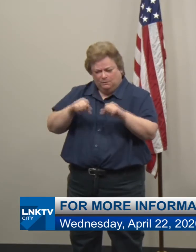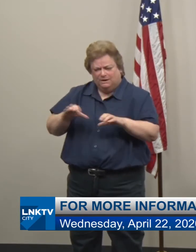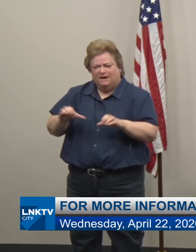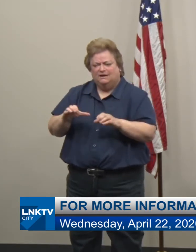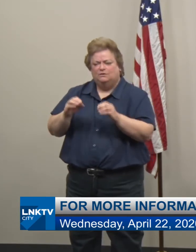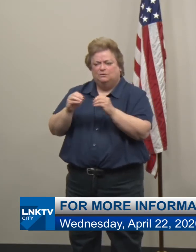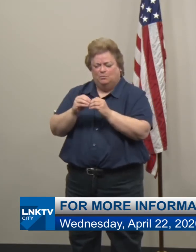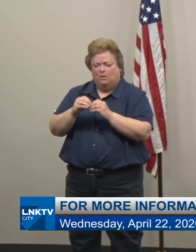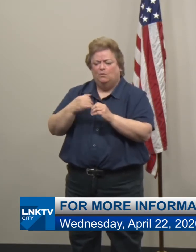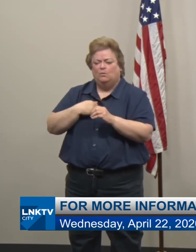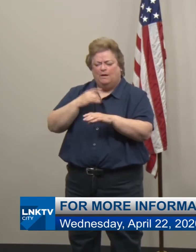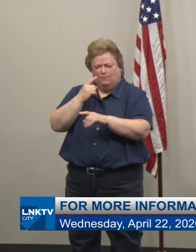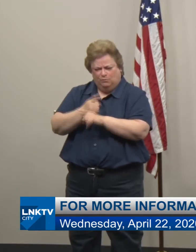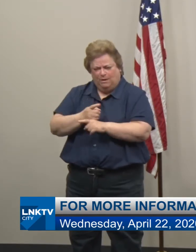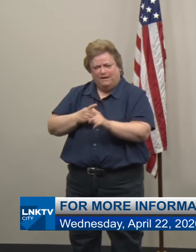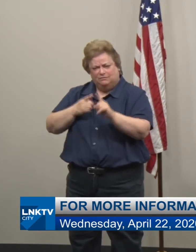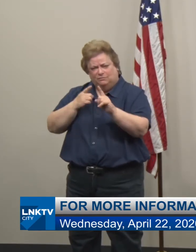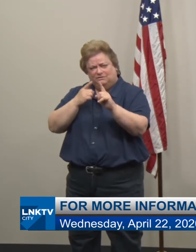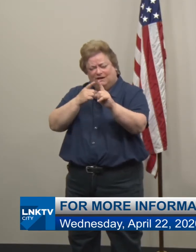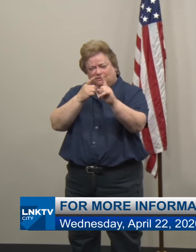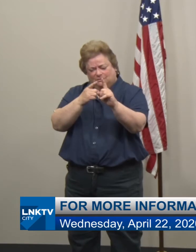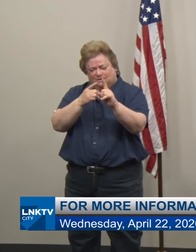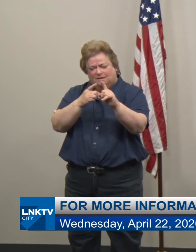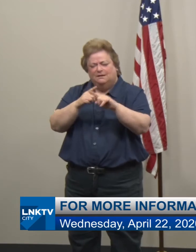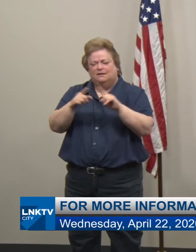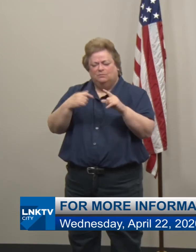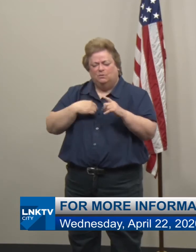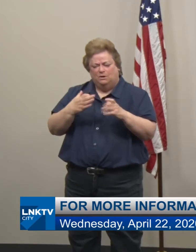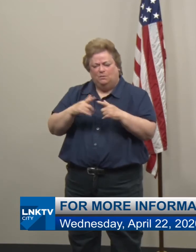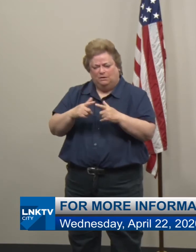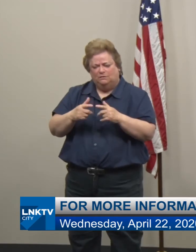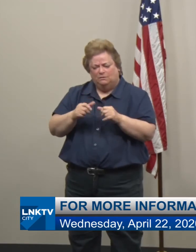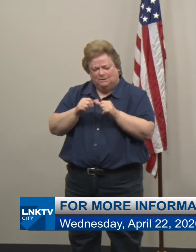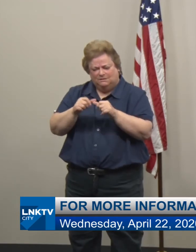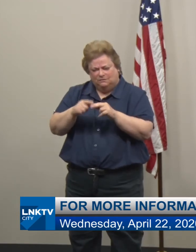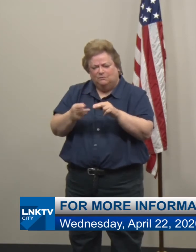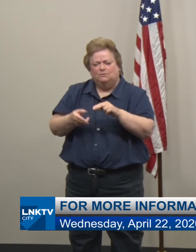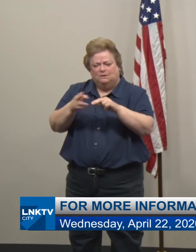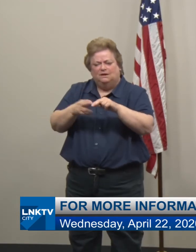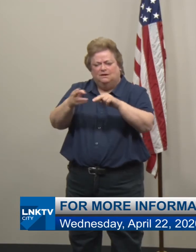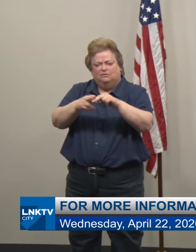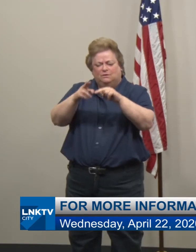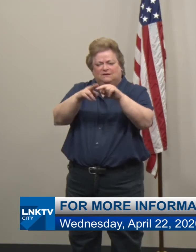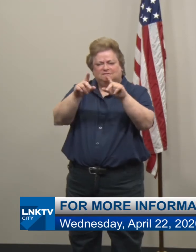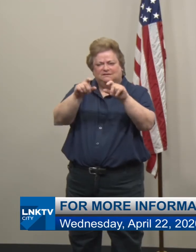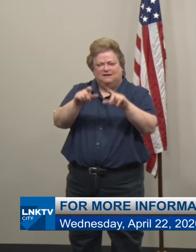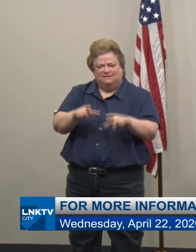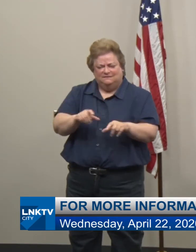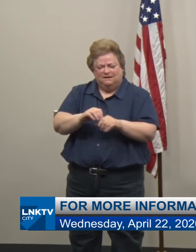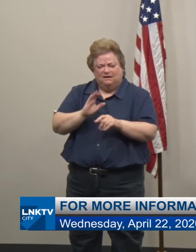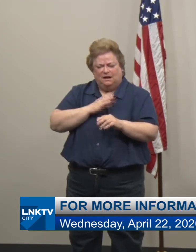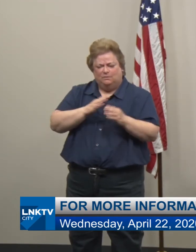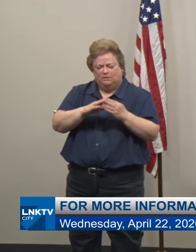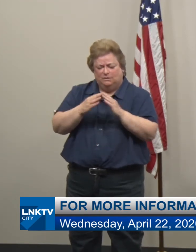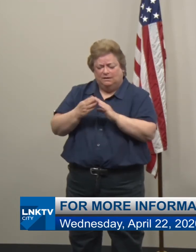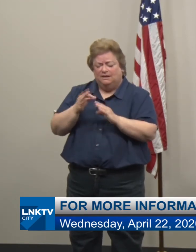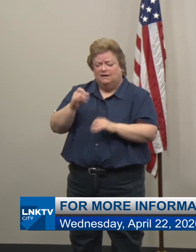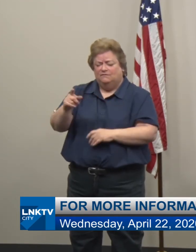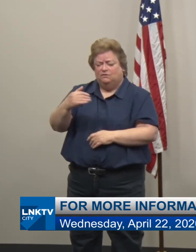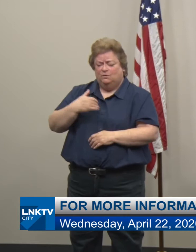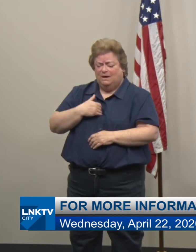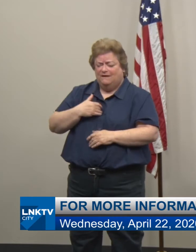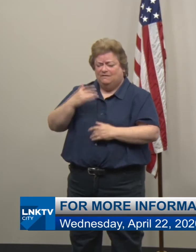right trajectory, but we want to continue to increase the testing in our community. If you have